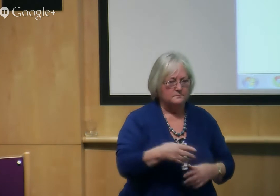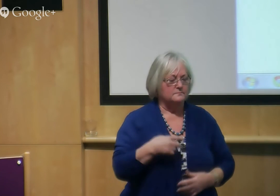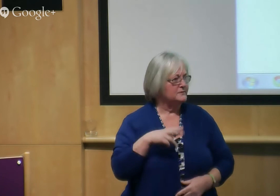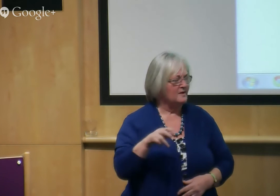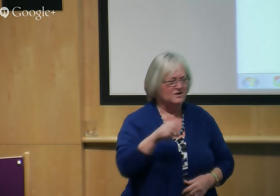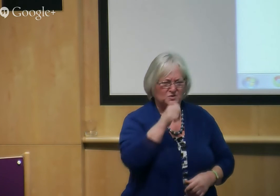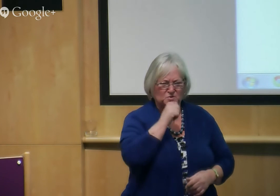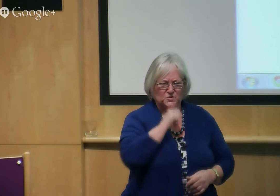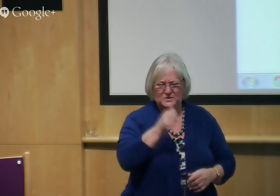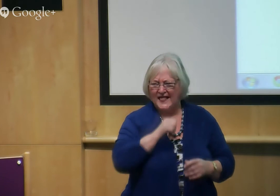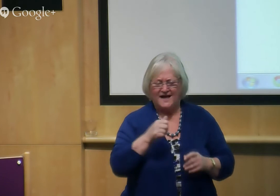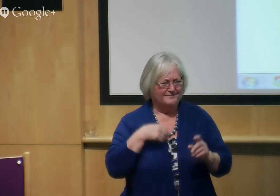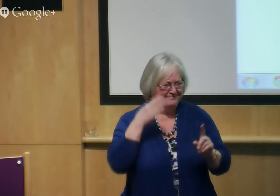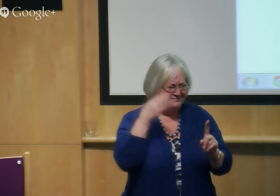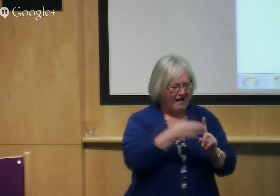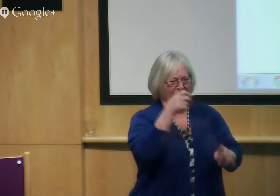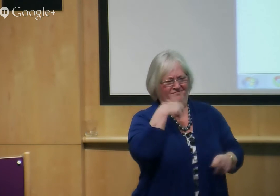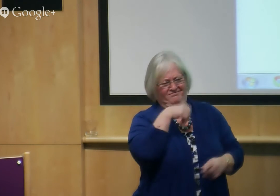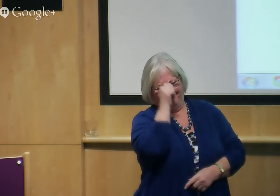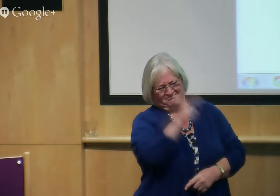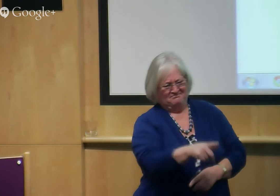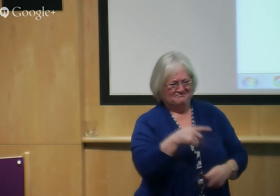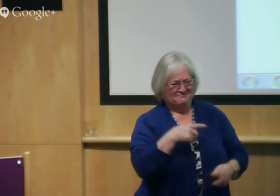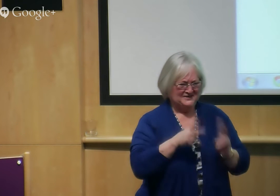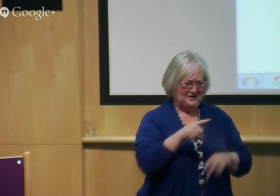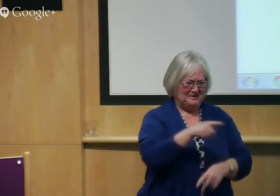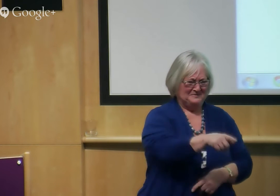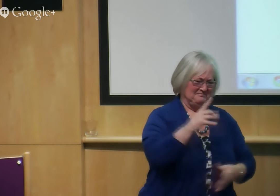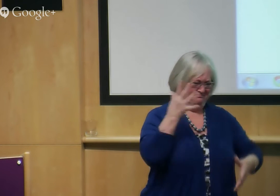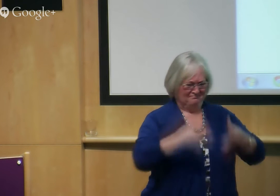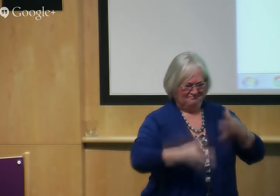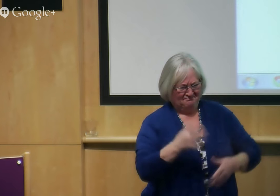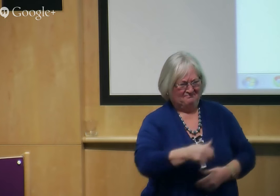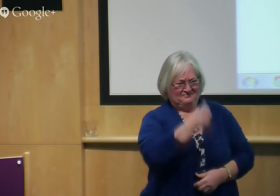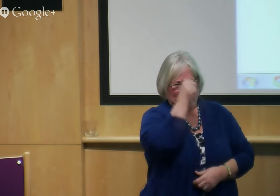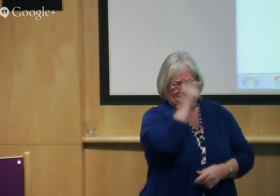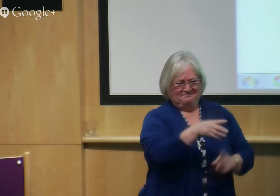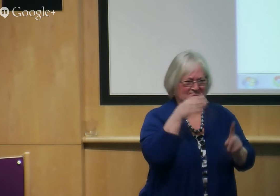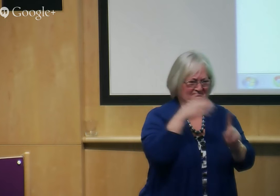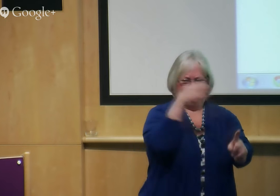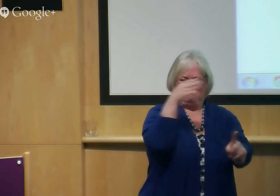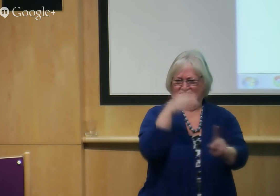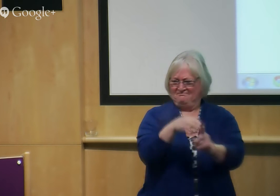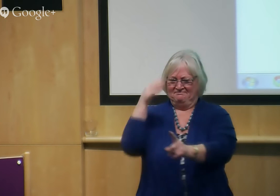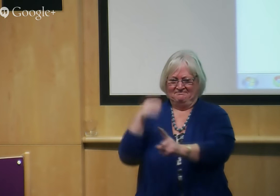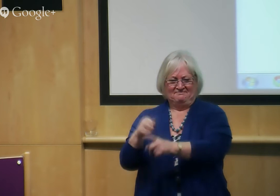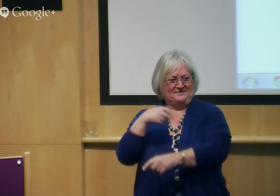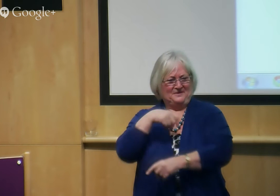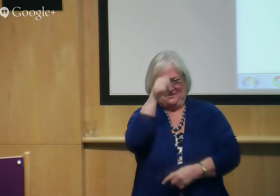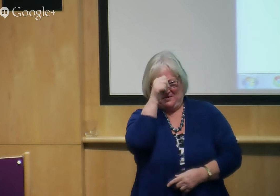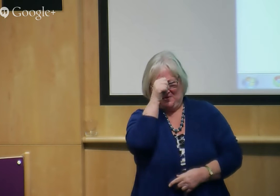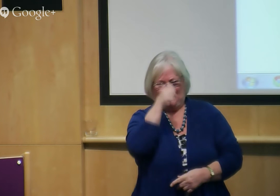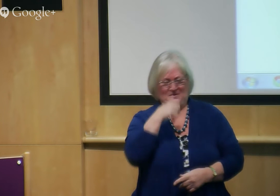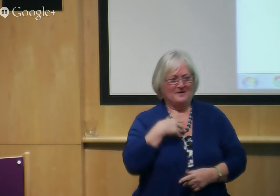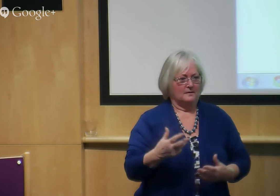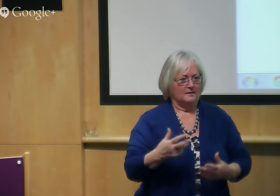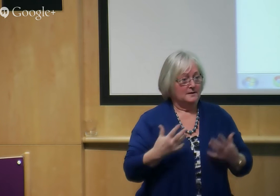when I attended a hospital appointment with my husband, we received an interpreter for this